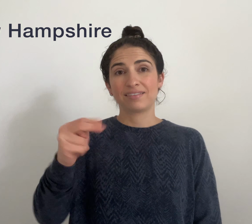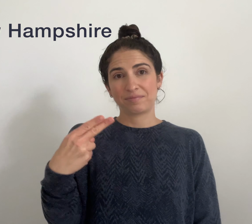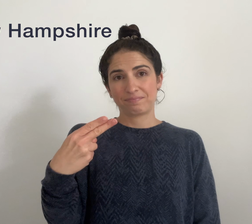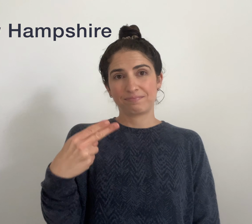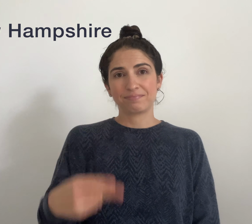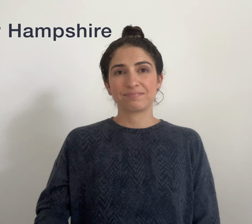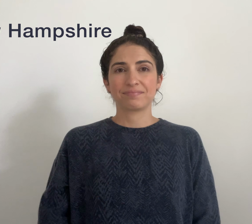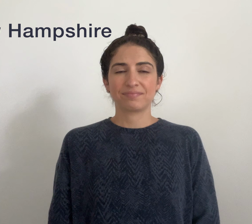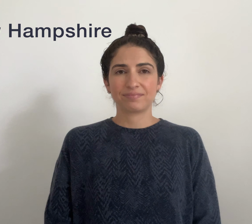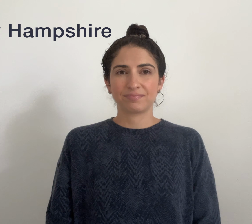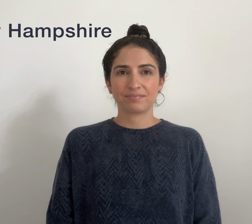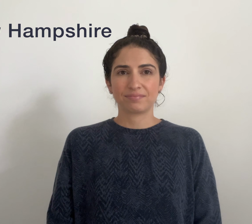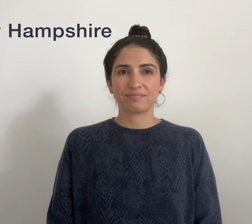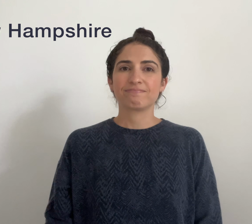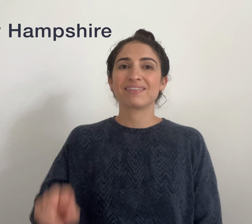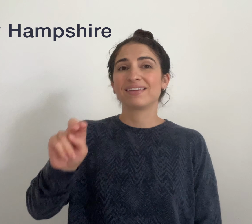New Hampshire.